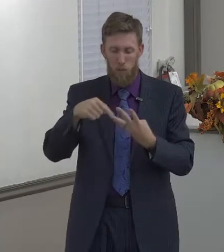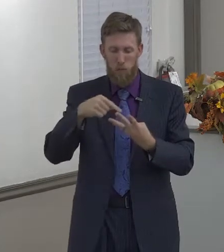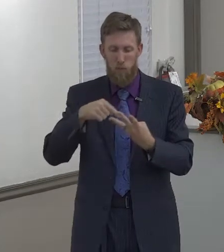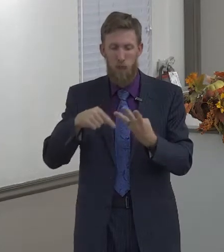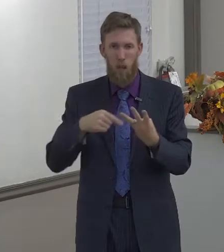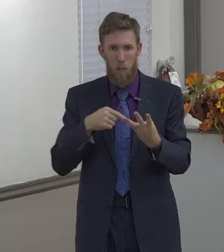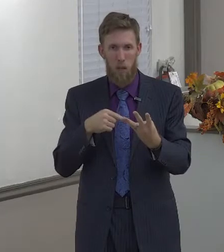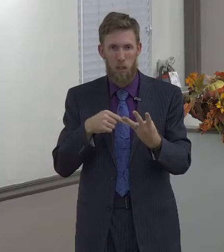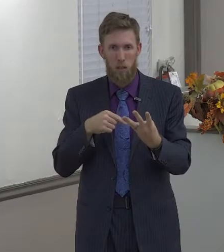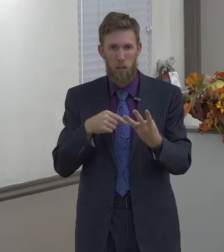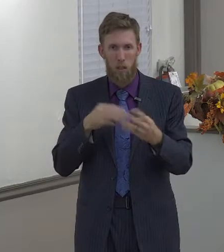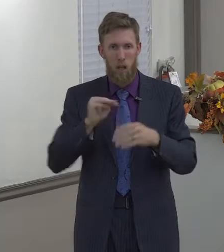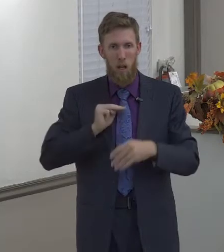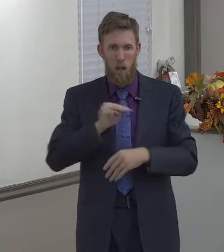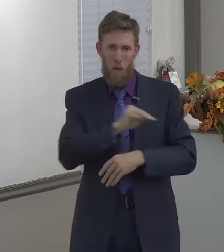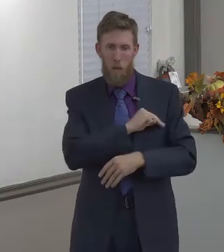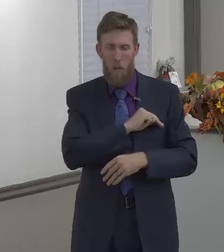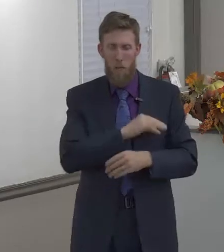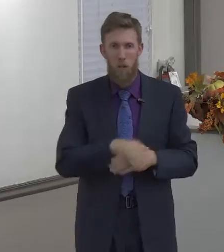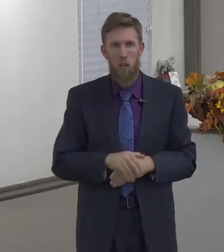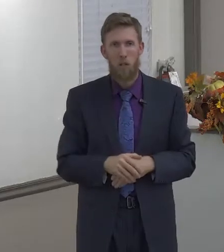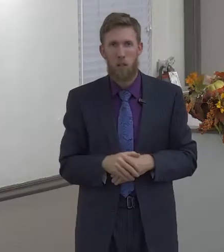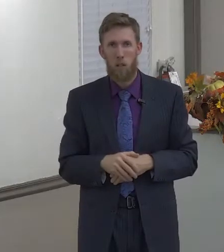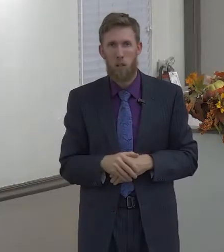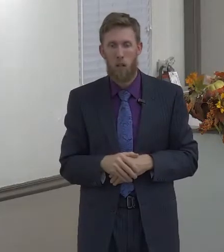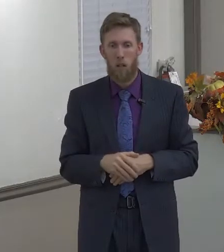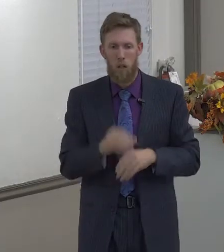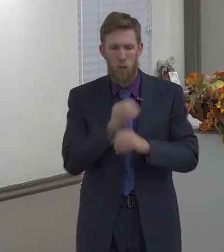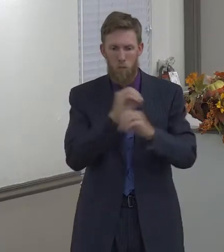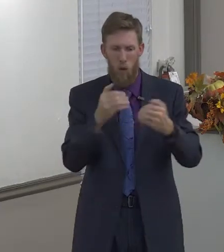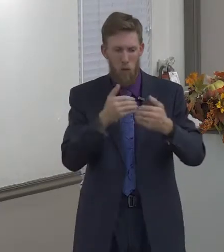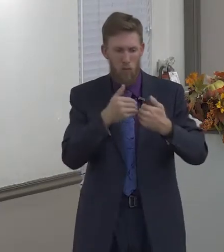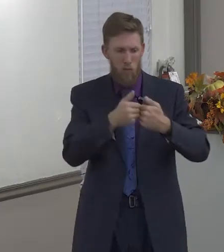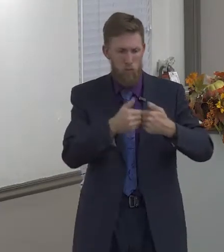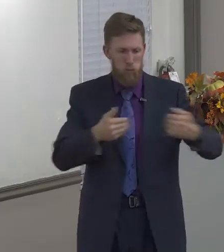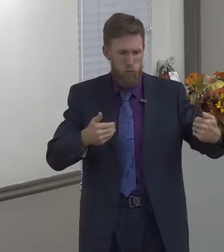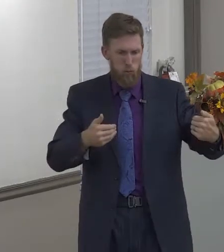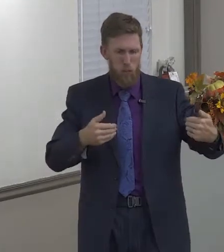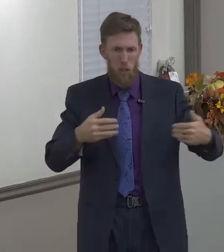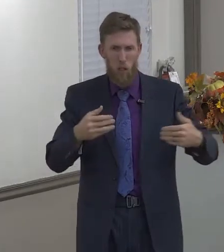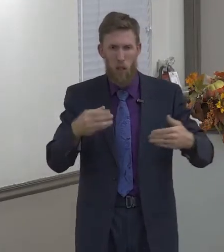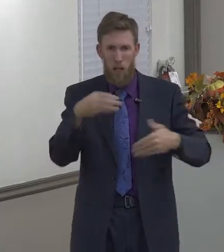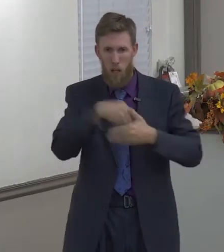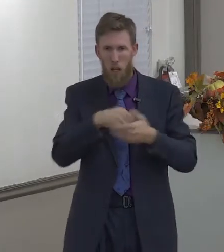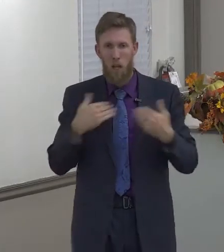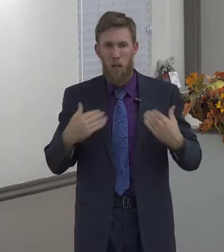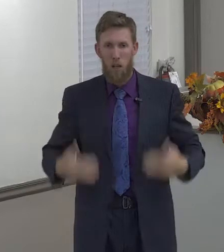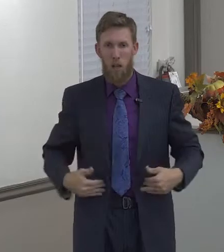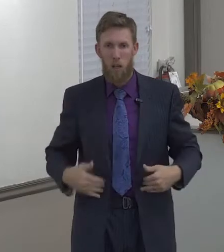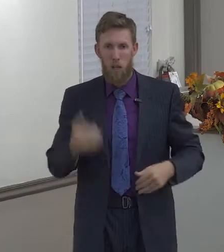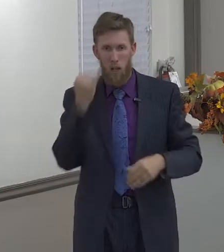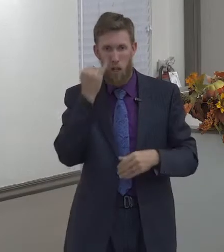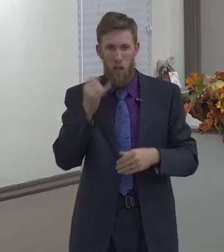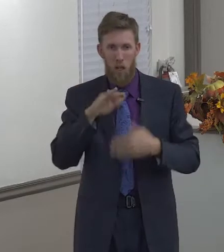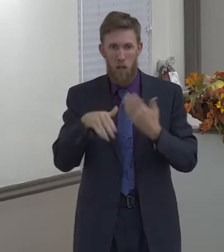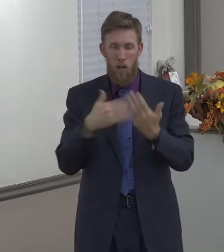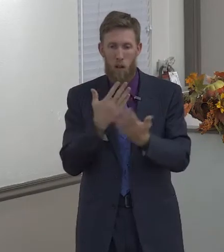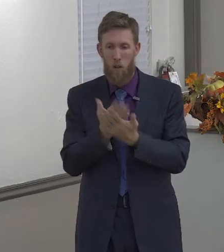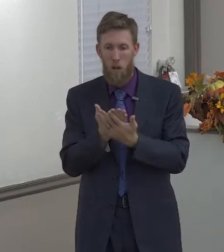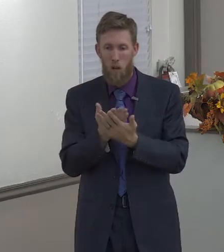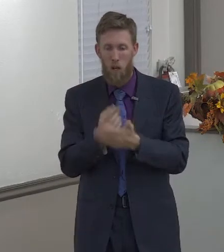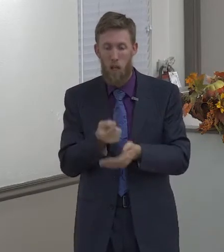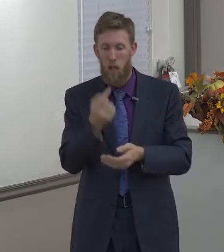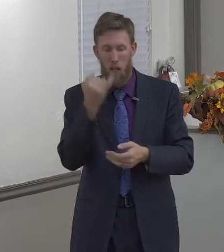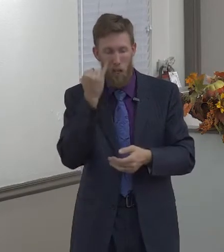one member be honored, all the members rejoice with it. If you're counting, this is the third time he calls for unity. This is the